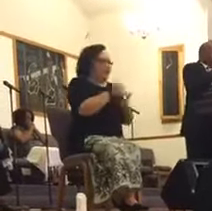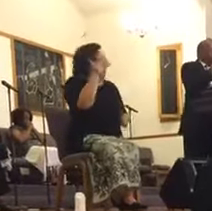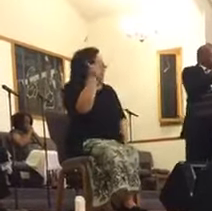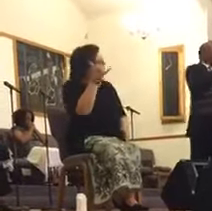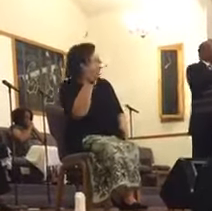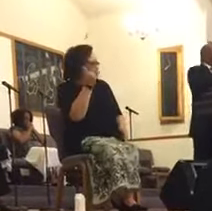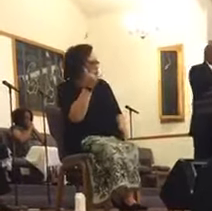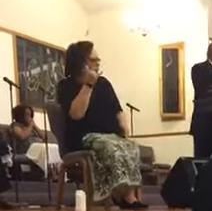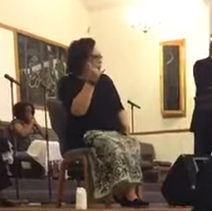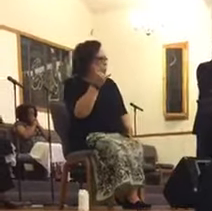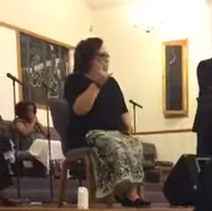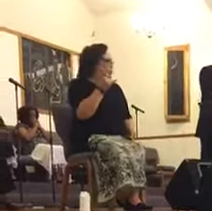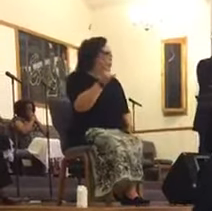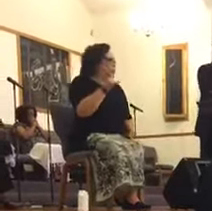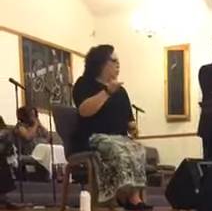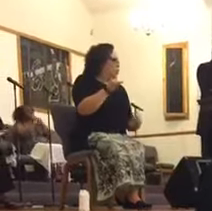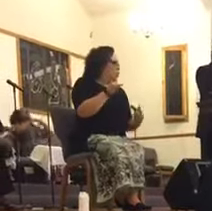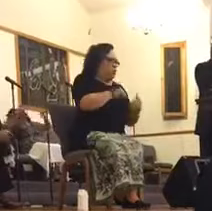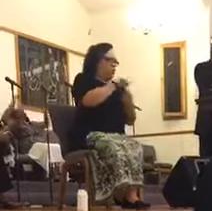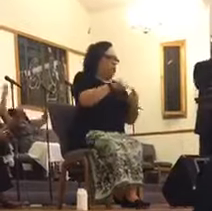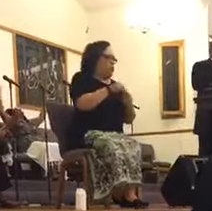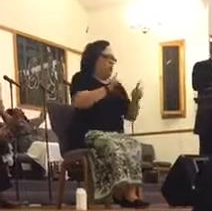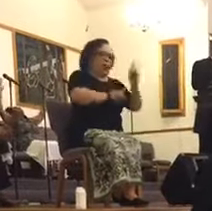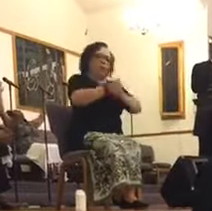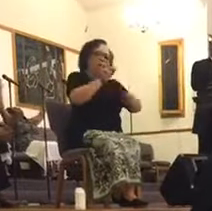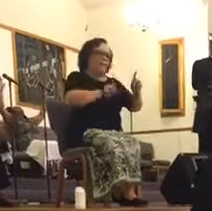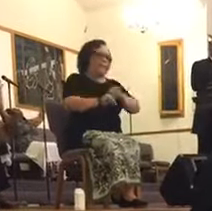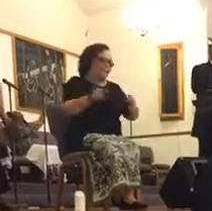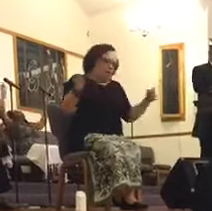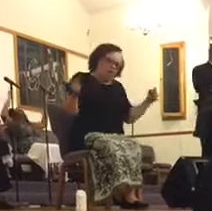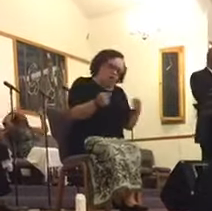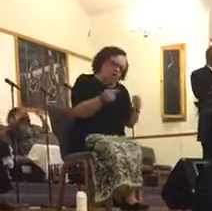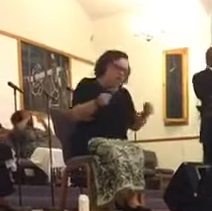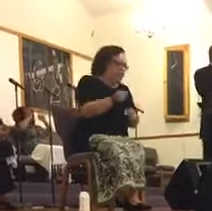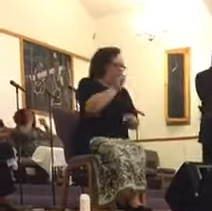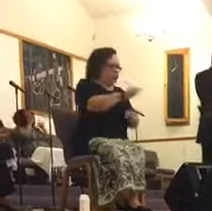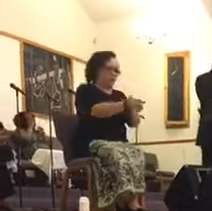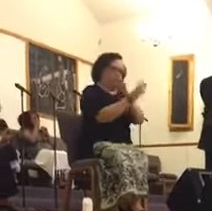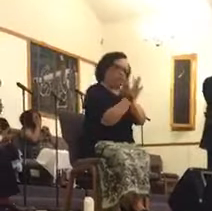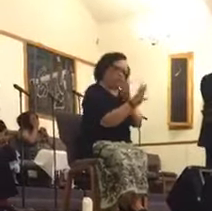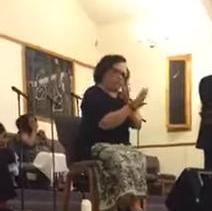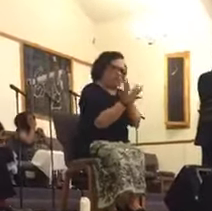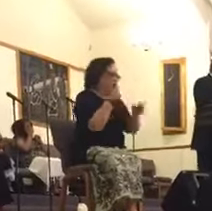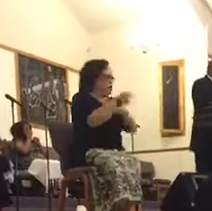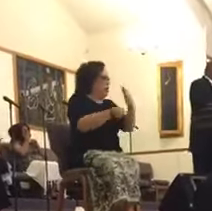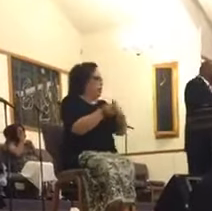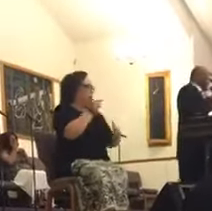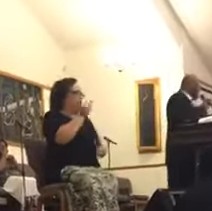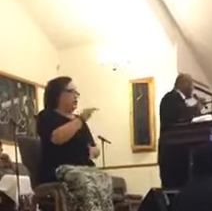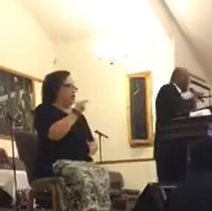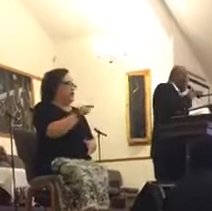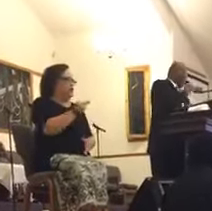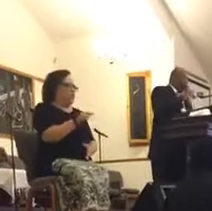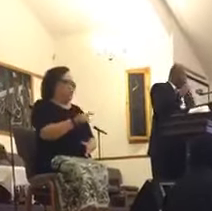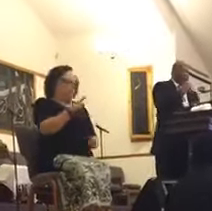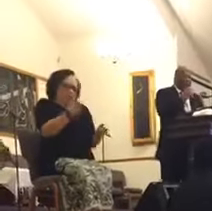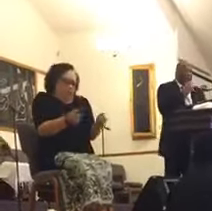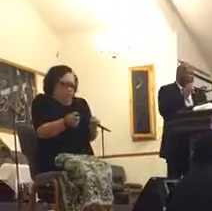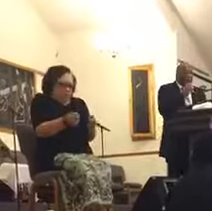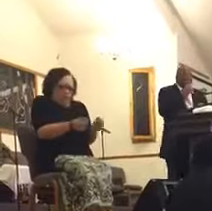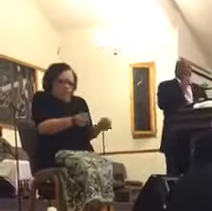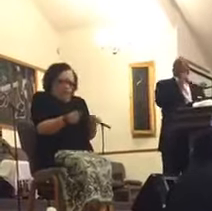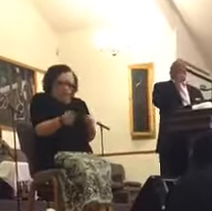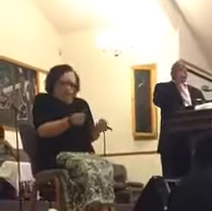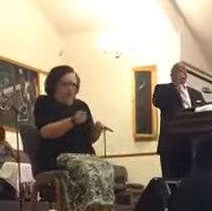when folk run your name down, stab you in your back, blast you on Facebook, tweet you about this or